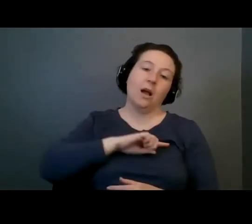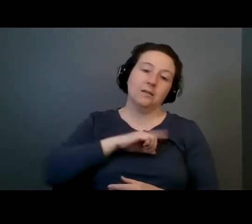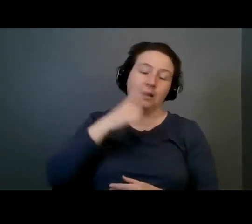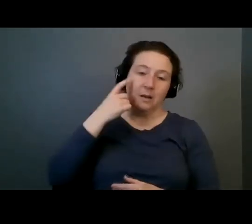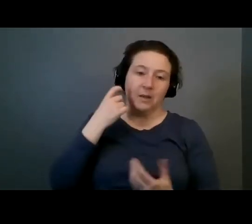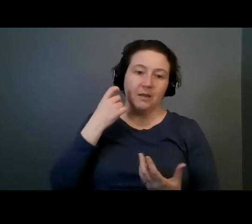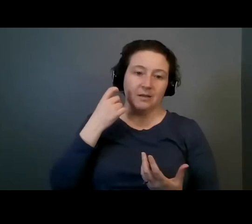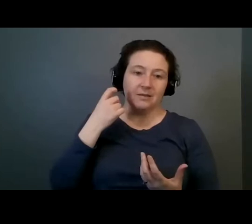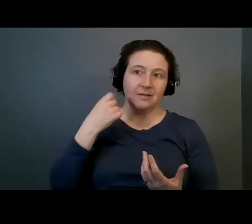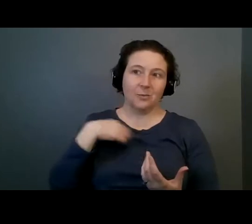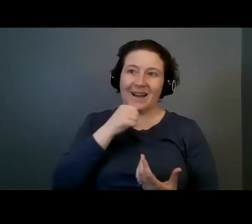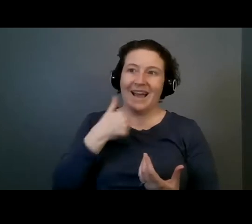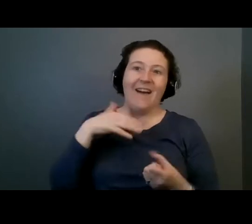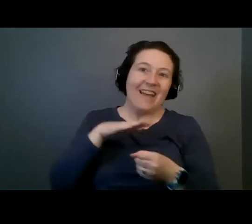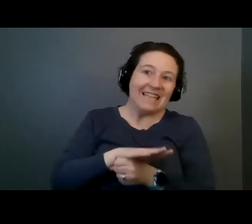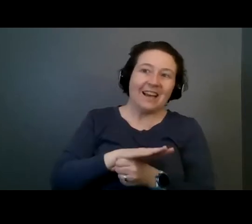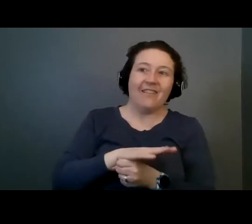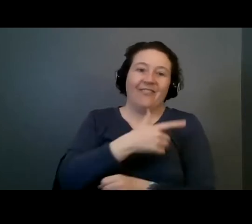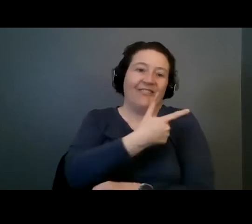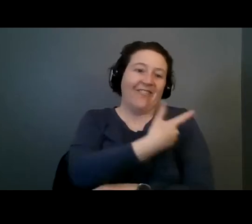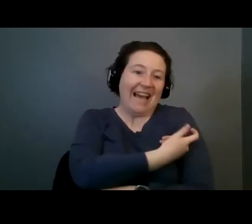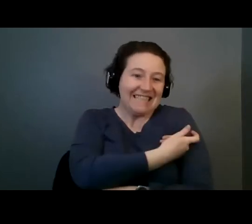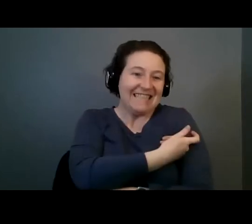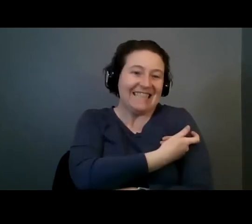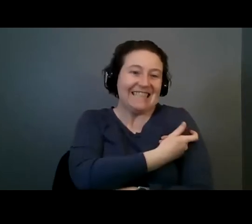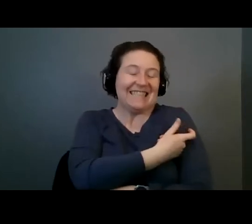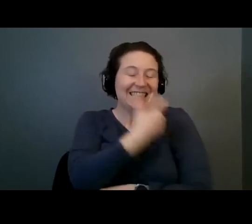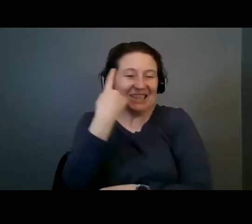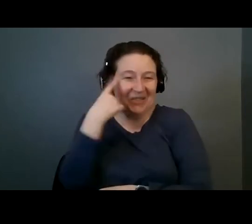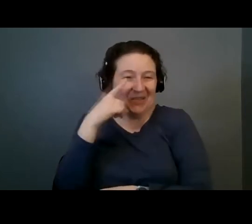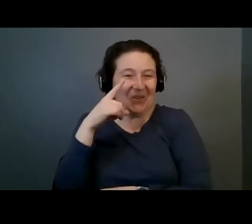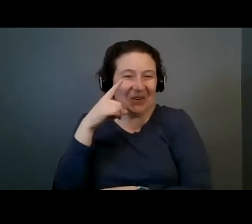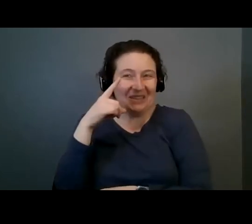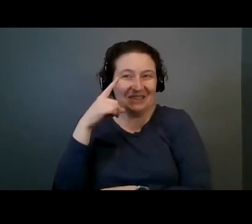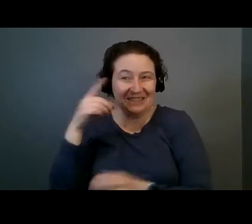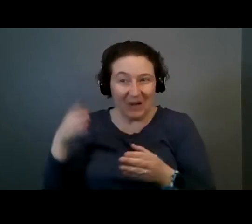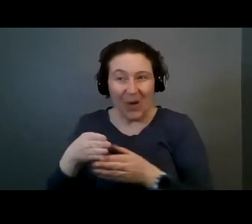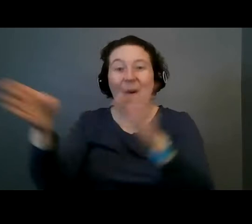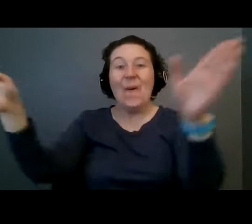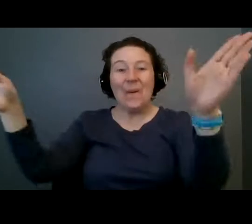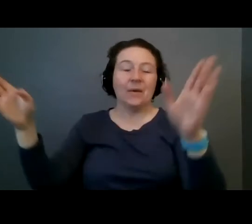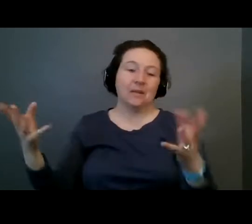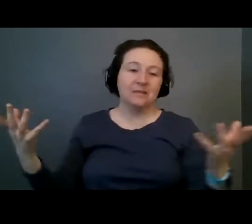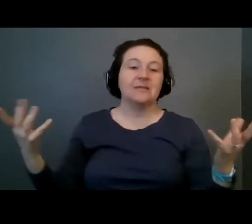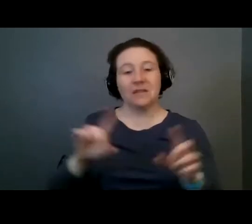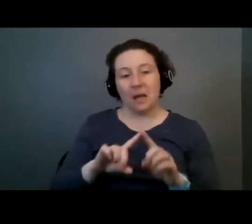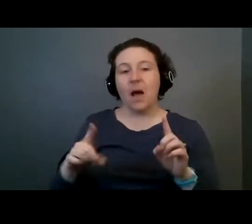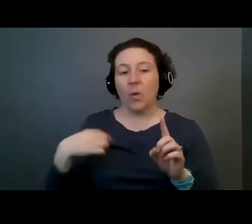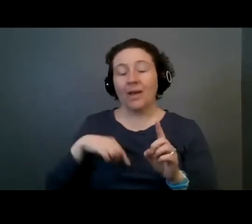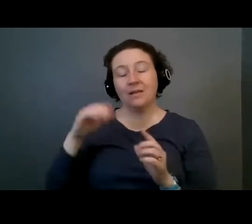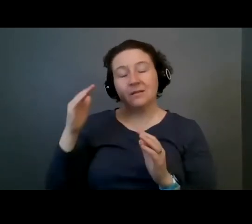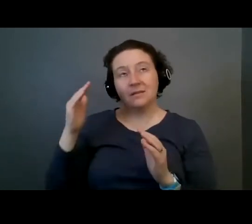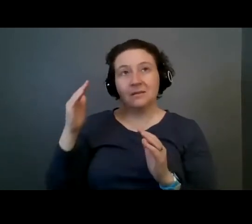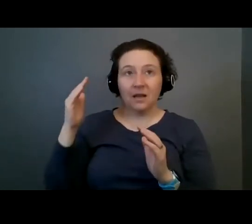be able to have enough vaccine to really open it up as widely as we would like. But we do expect that